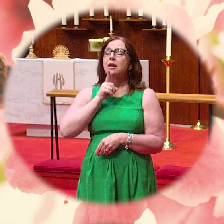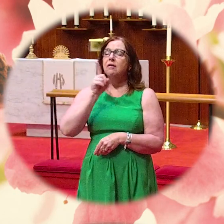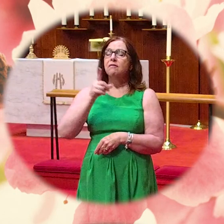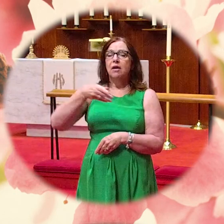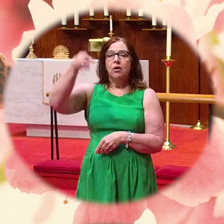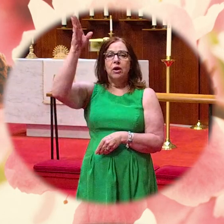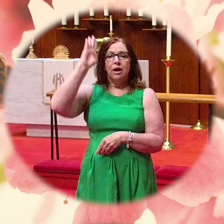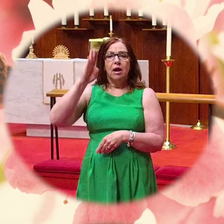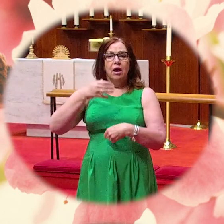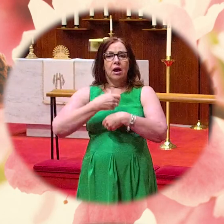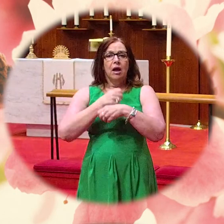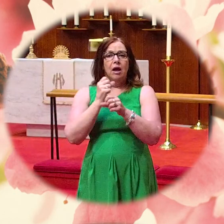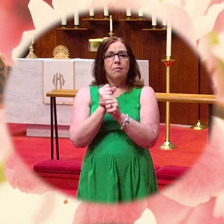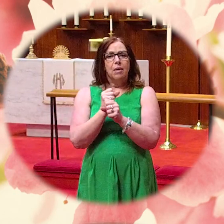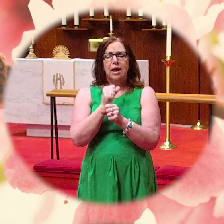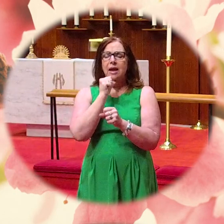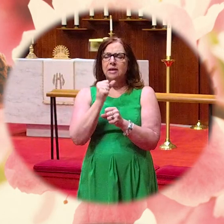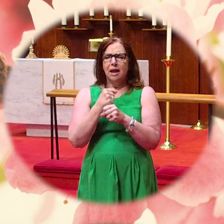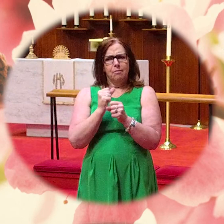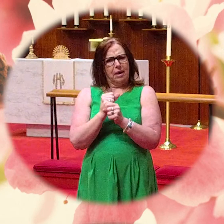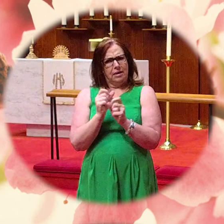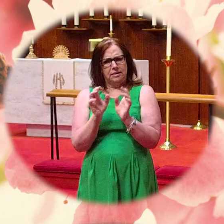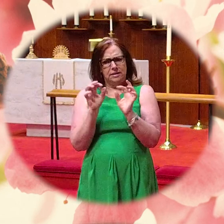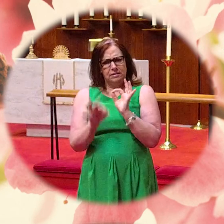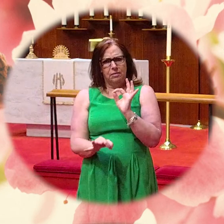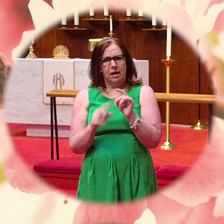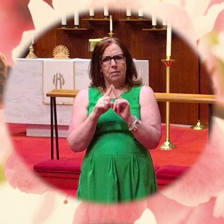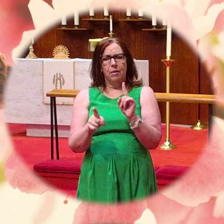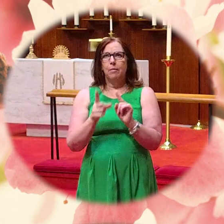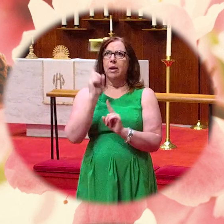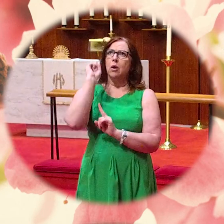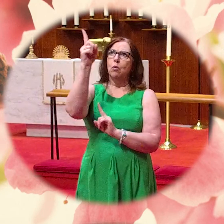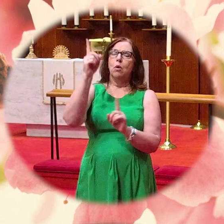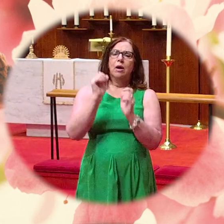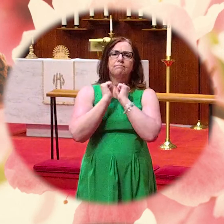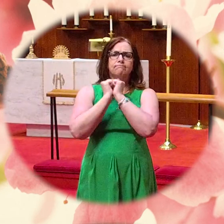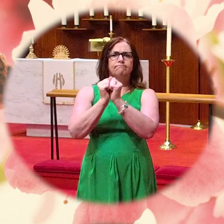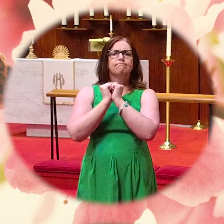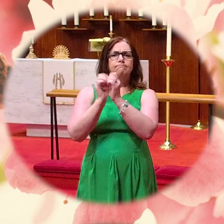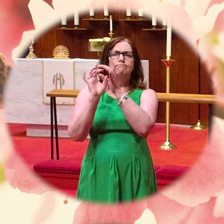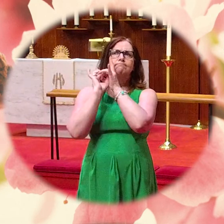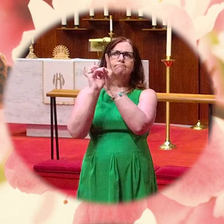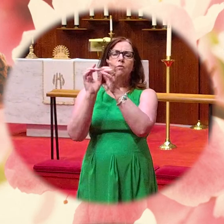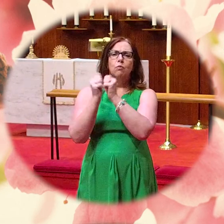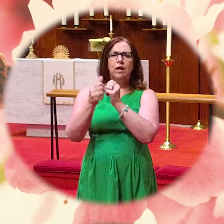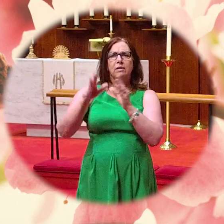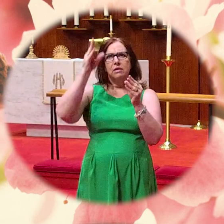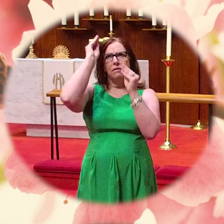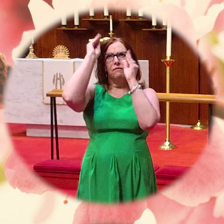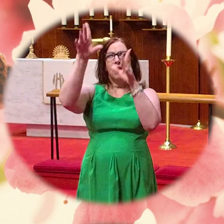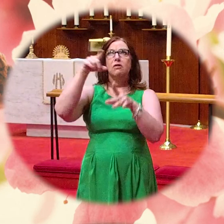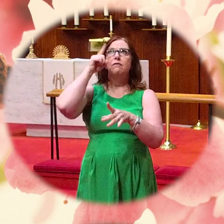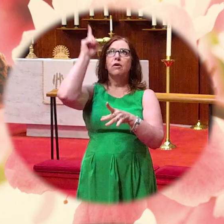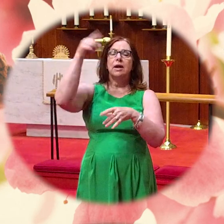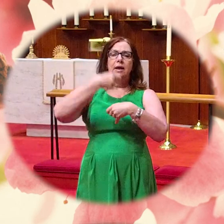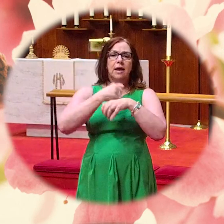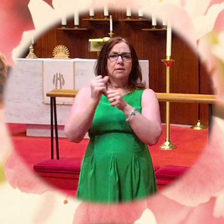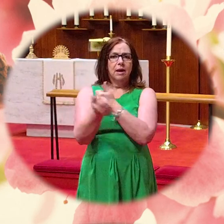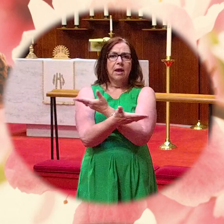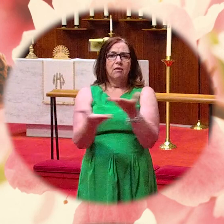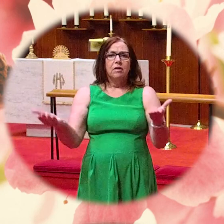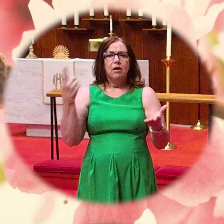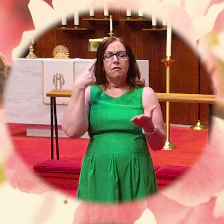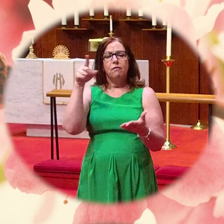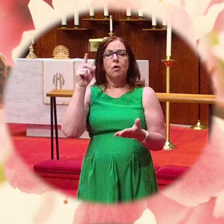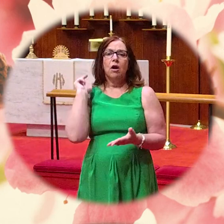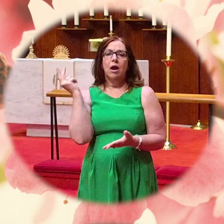God, begotten, not made, being of one substance with the Father, by whom all things were made, who